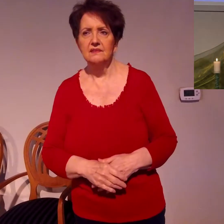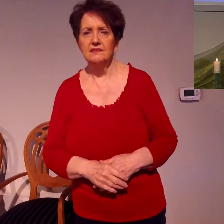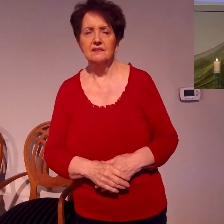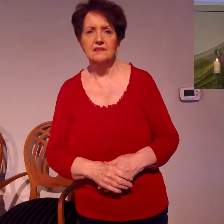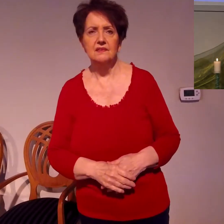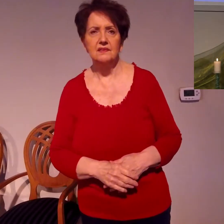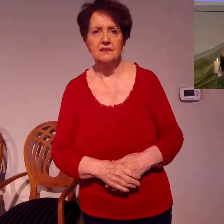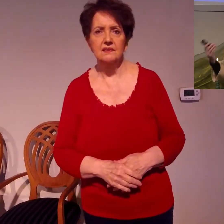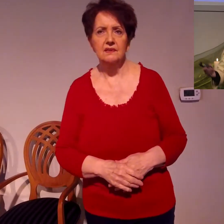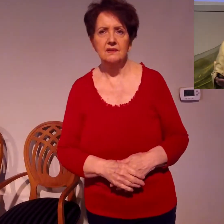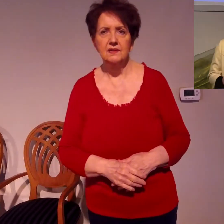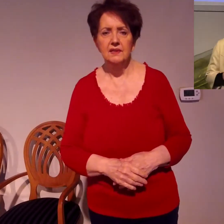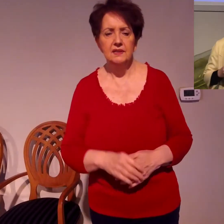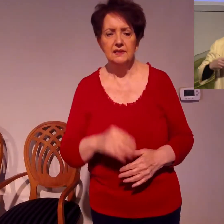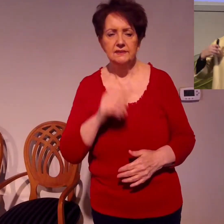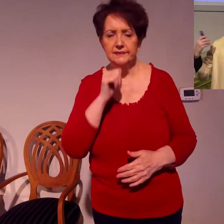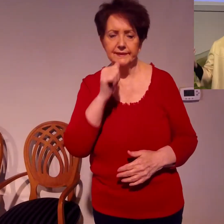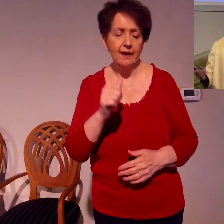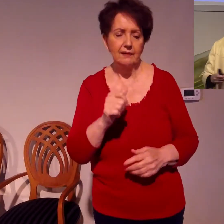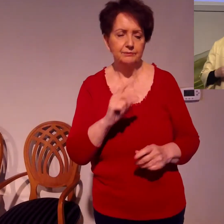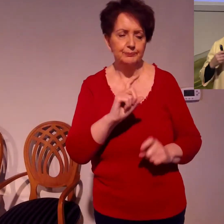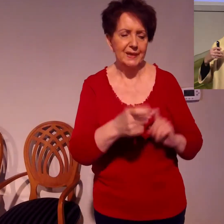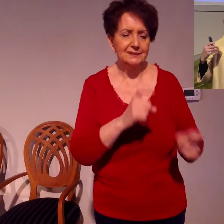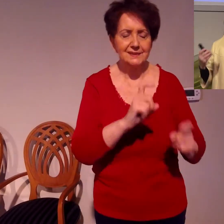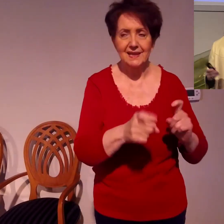this dispenser, right? So we're to